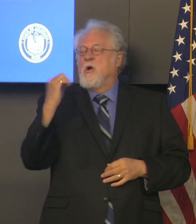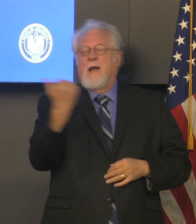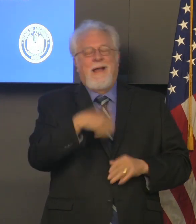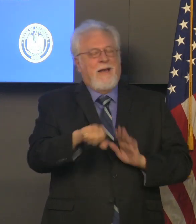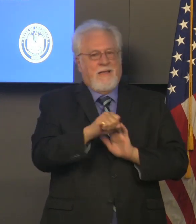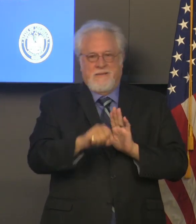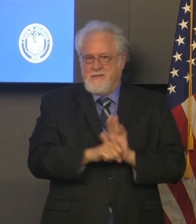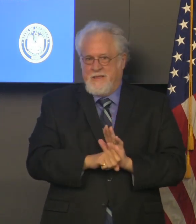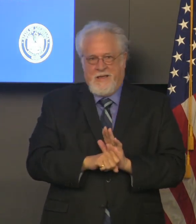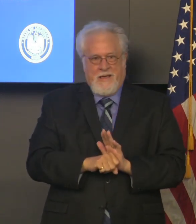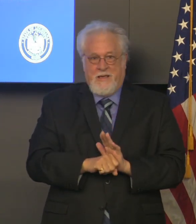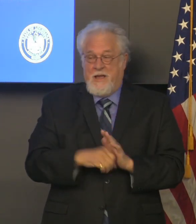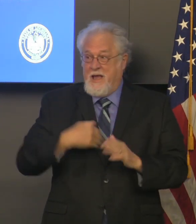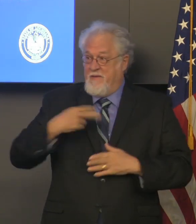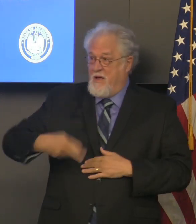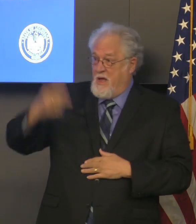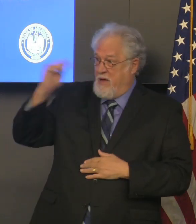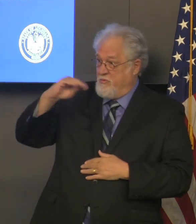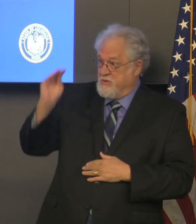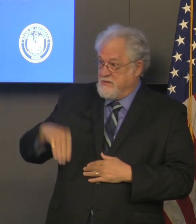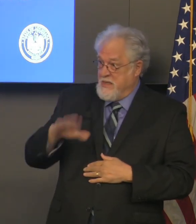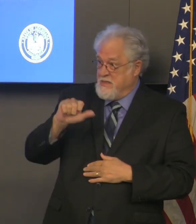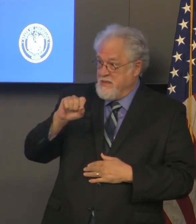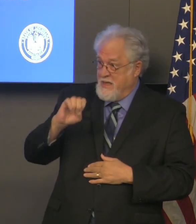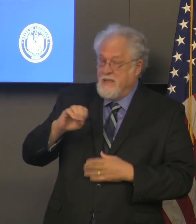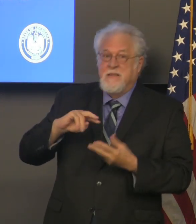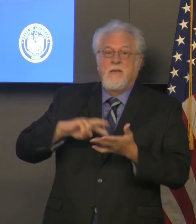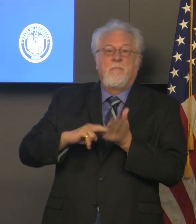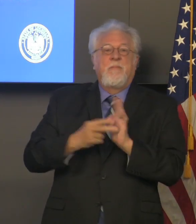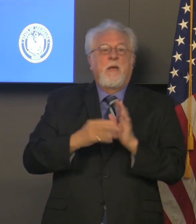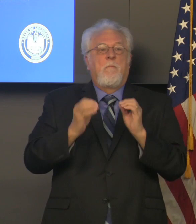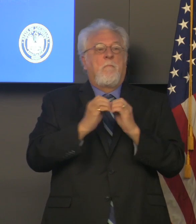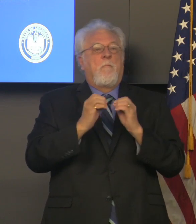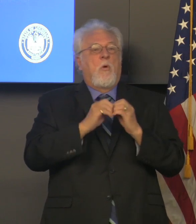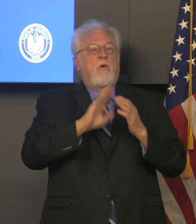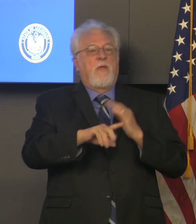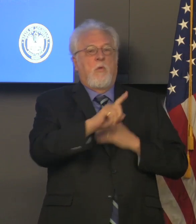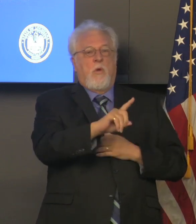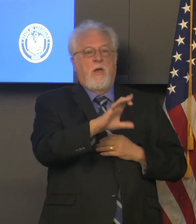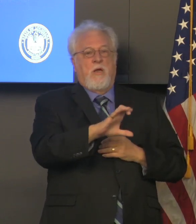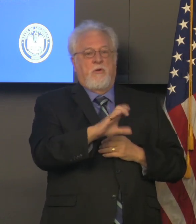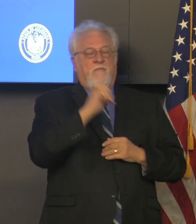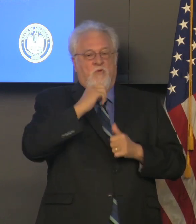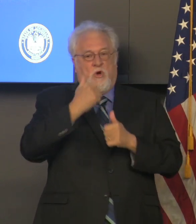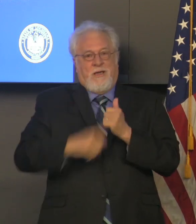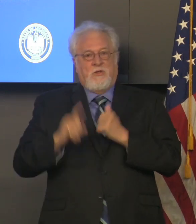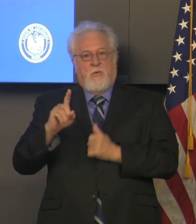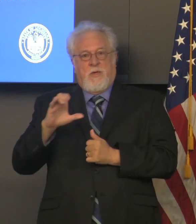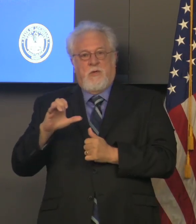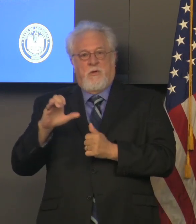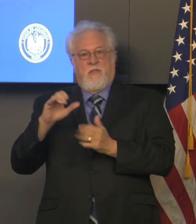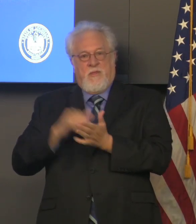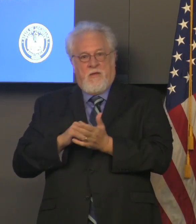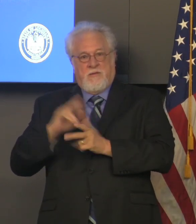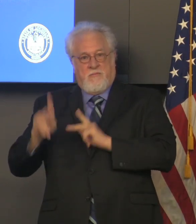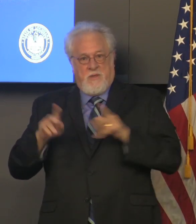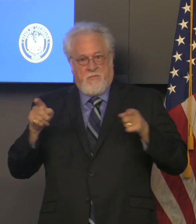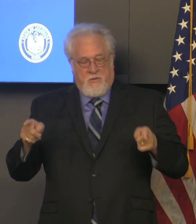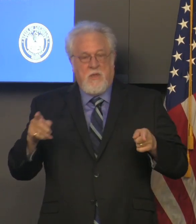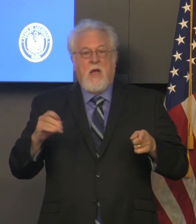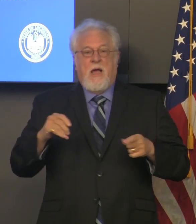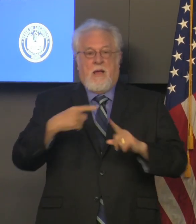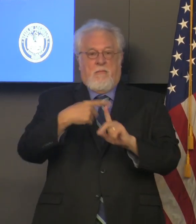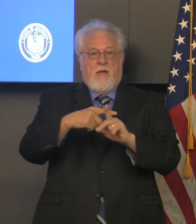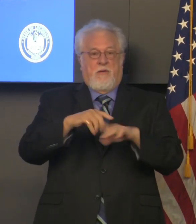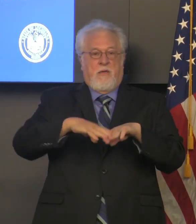you have a high incidence of cases, meaning more than 100 cases per 100,000 residents, and positivity